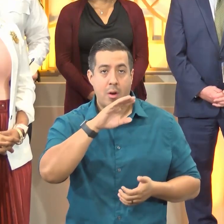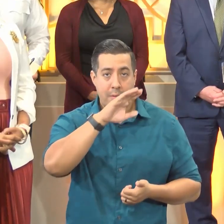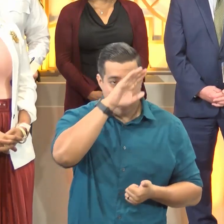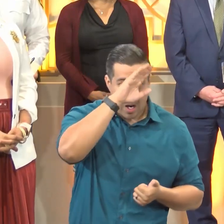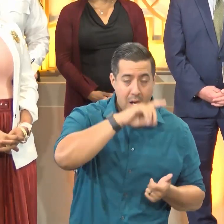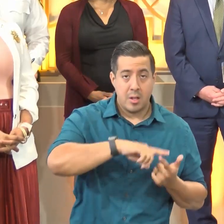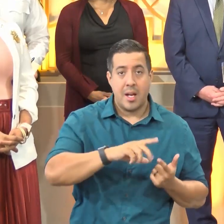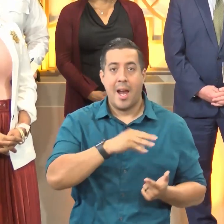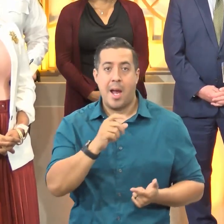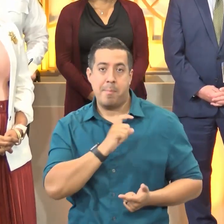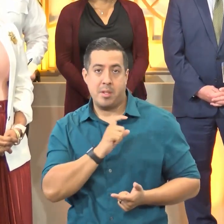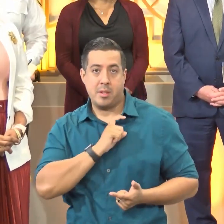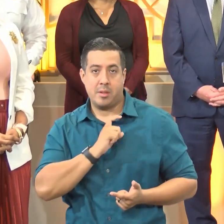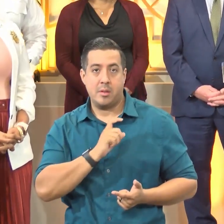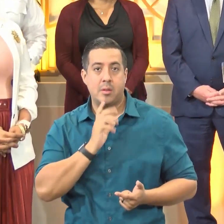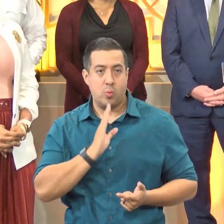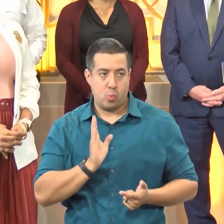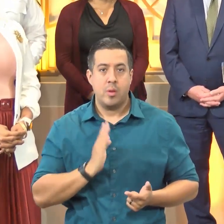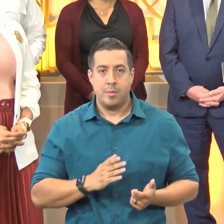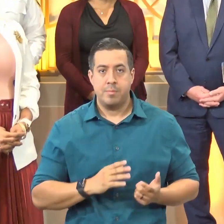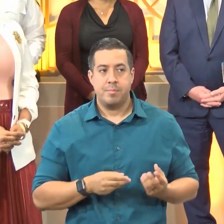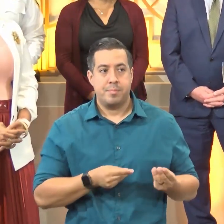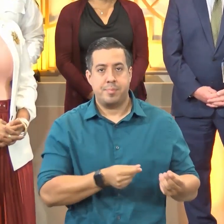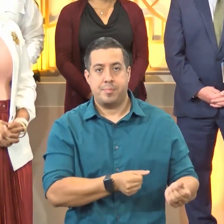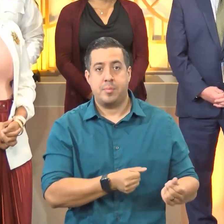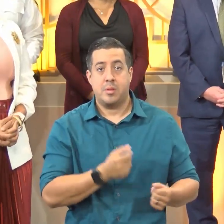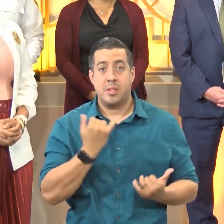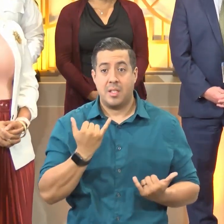as police. The current police count is